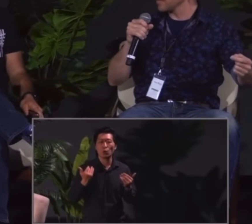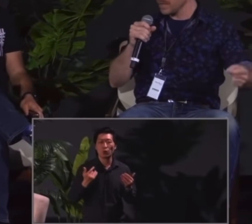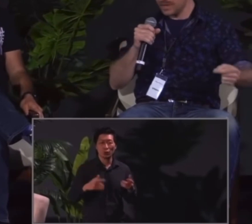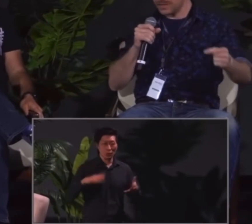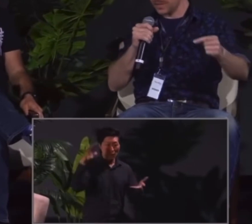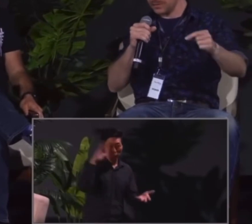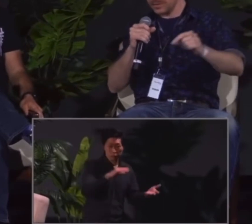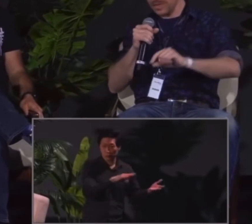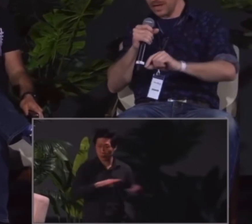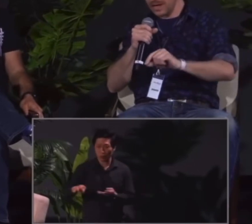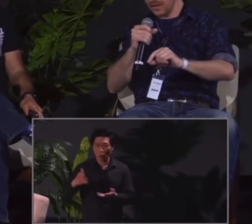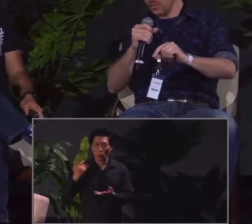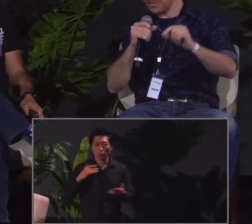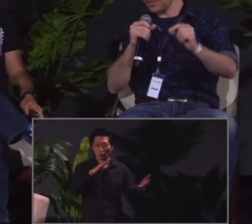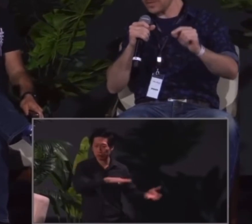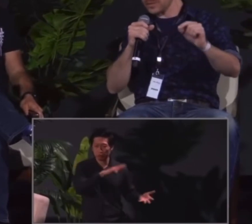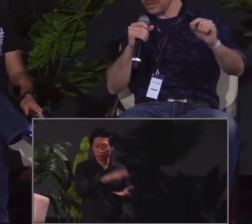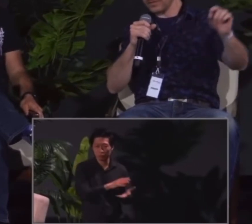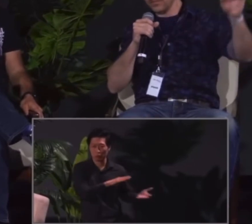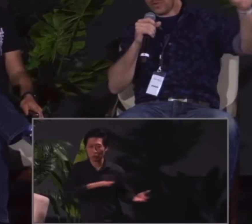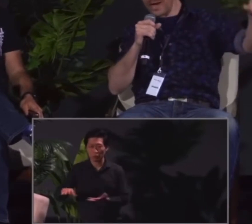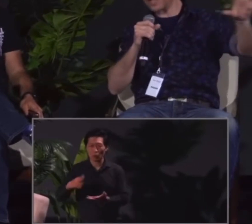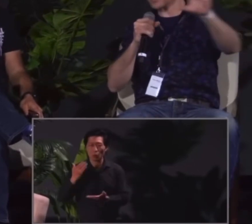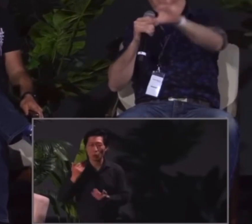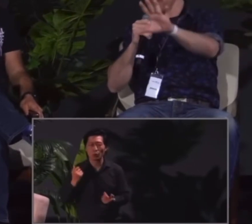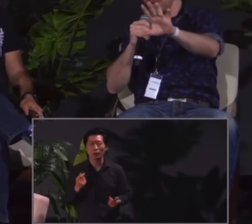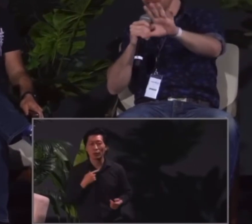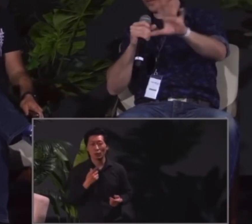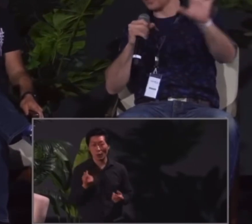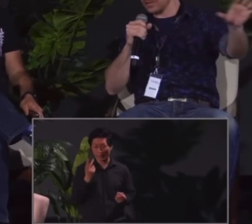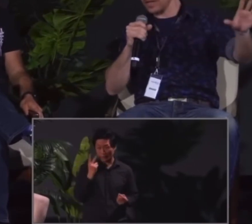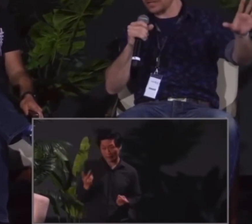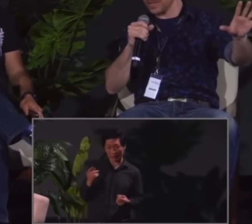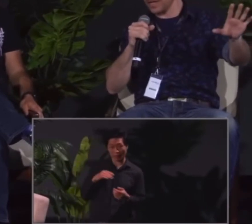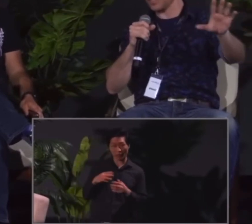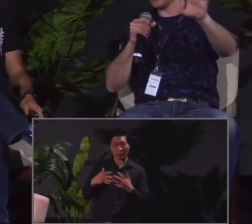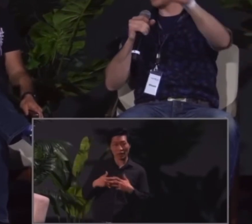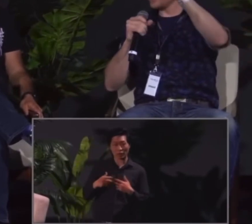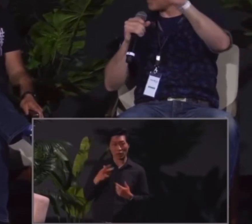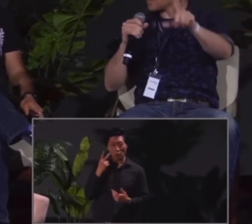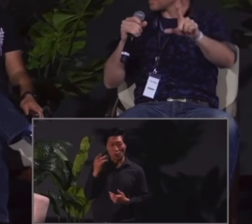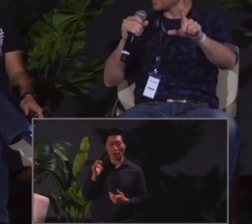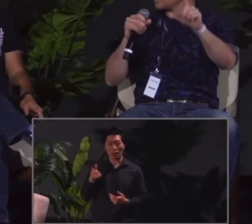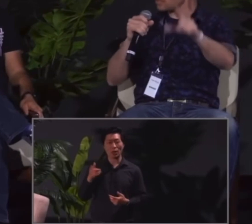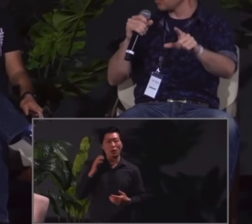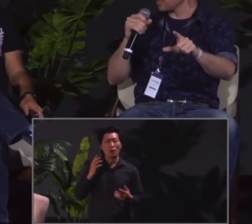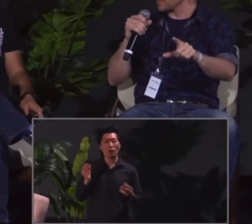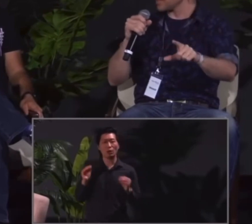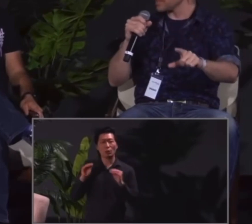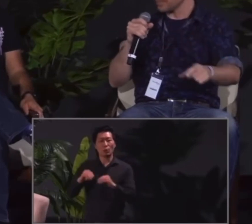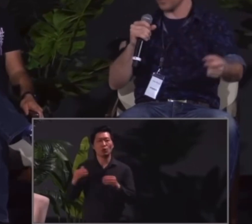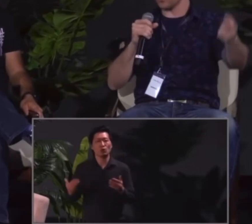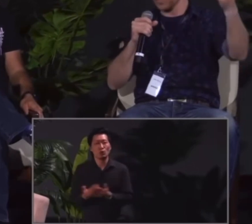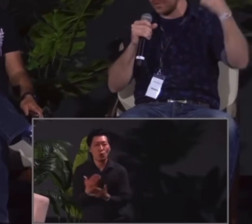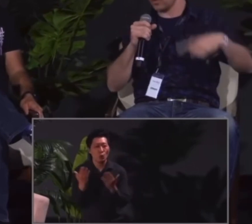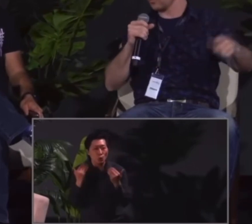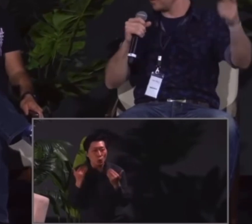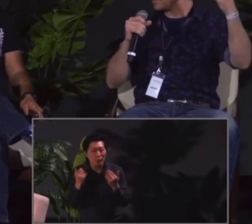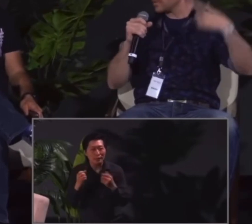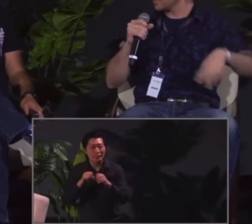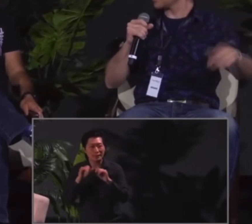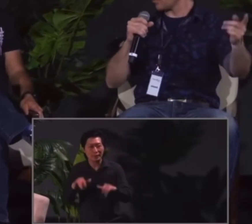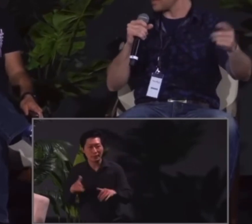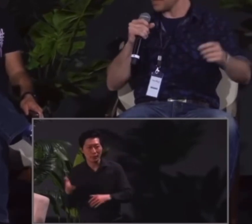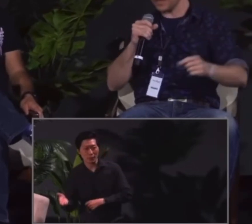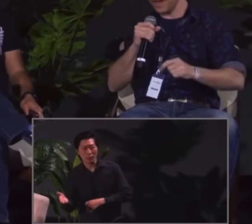out. So what they're doing, what I could see in the factory, it looked like to me, is they're implementing a new cooling system that will be able to cool